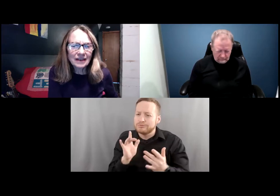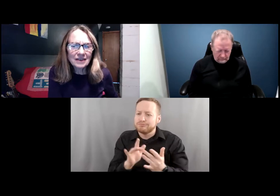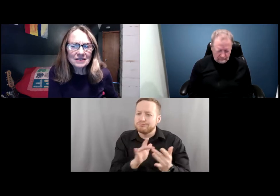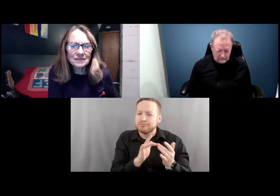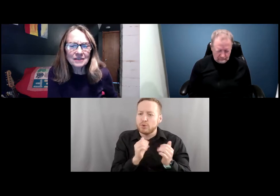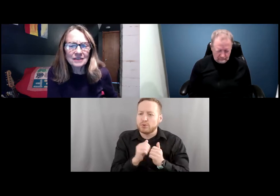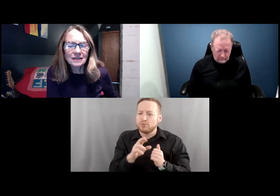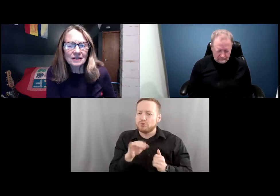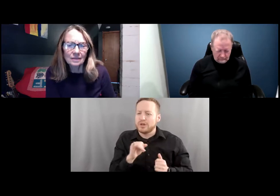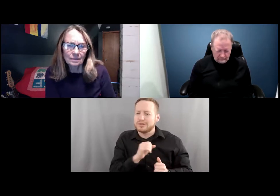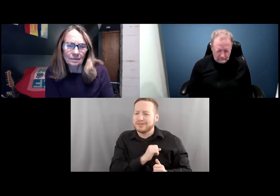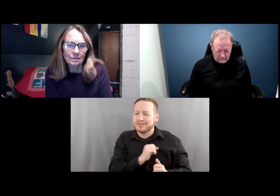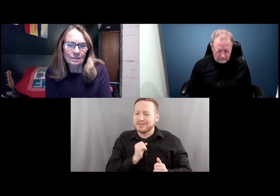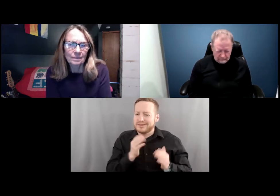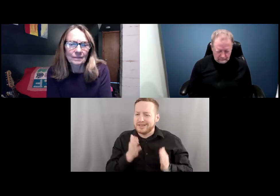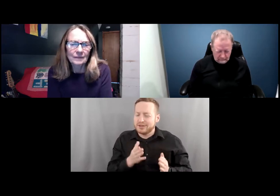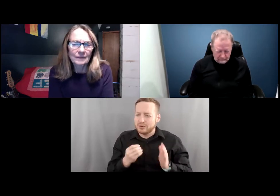then lastly,